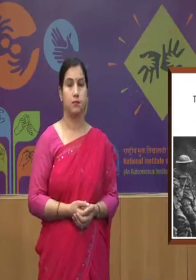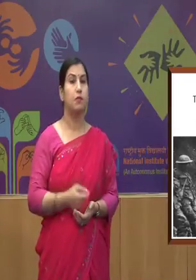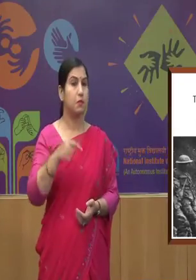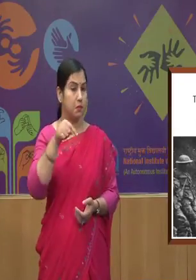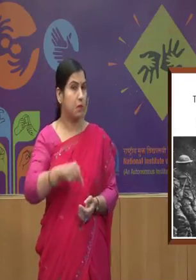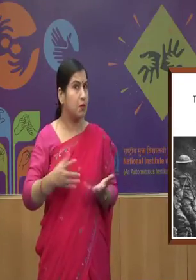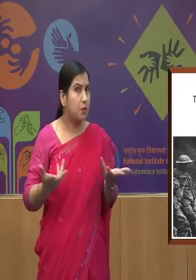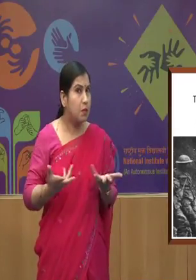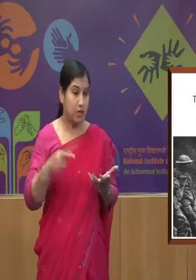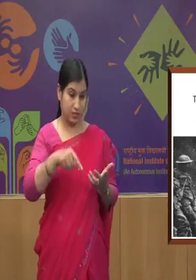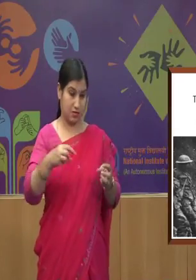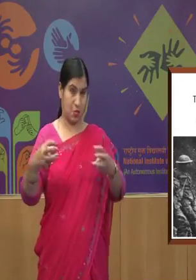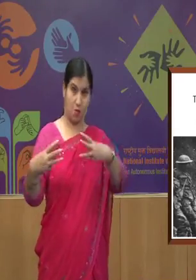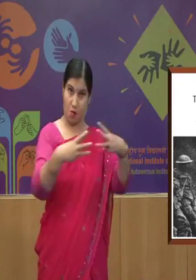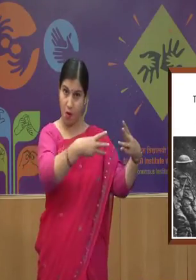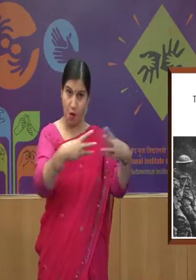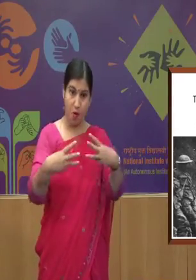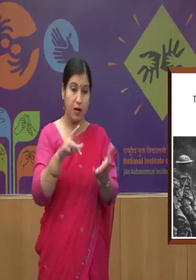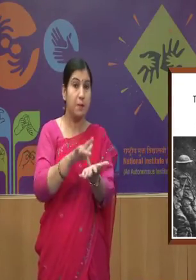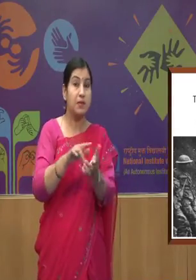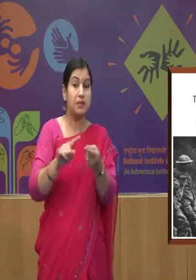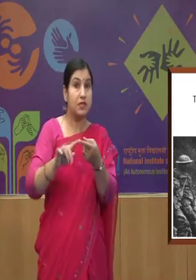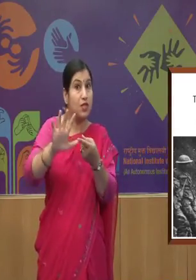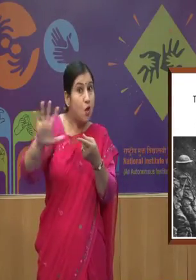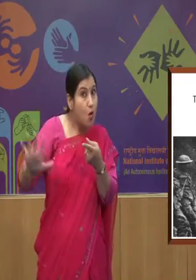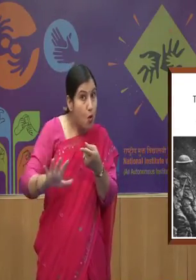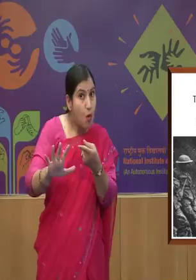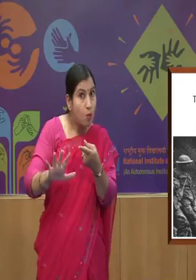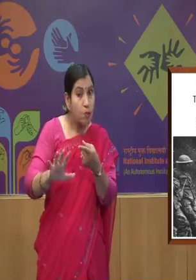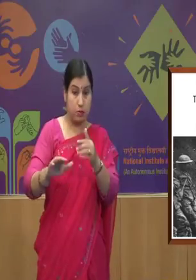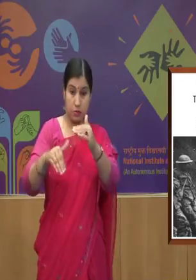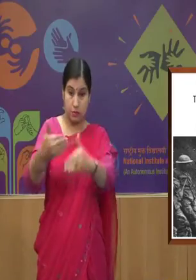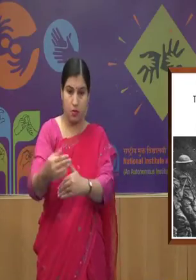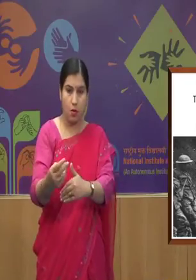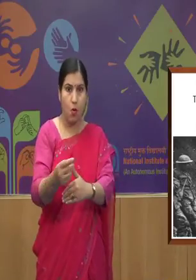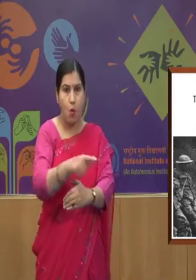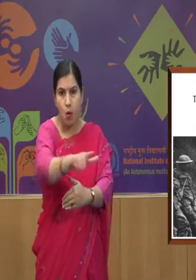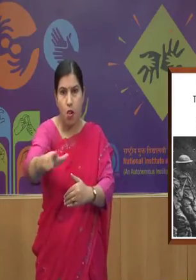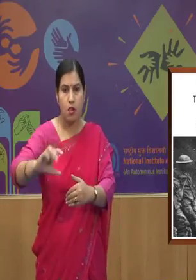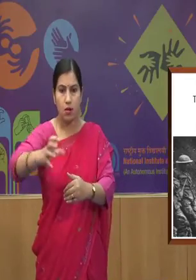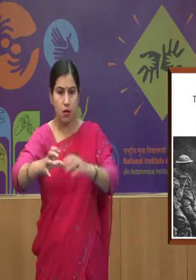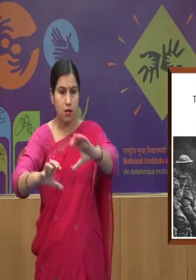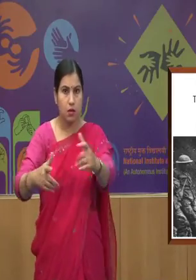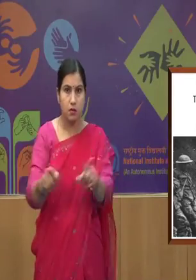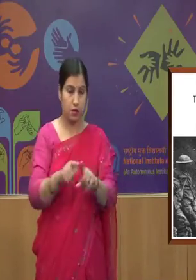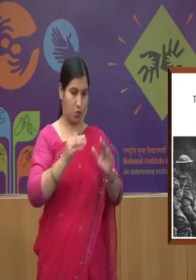That's because this war began in Europe, but soon all the other countries and their colonies